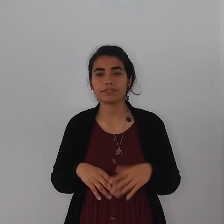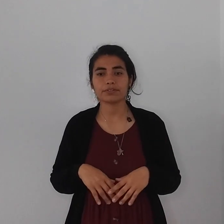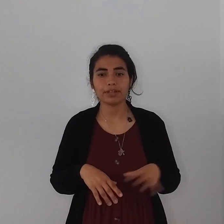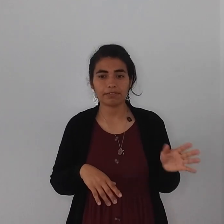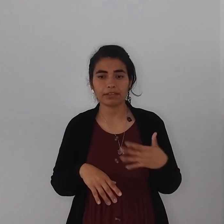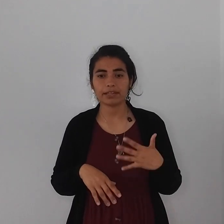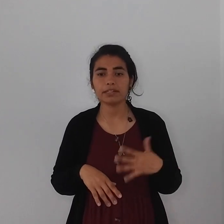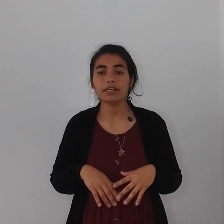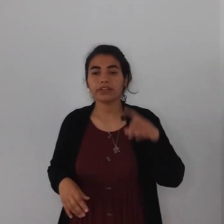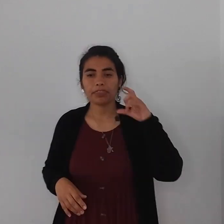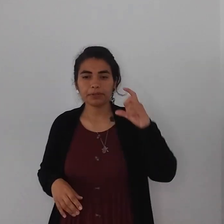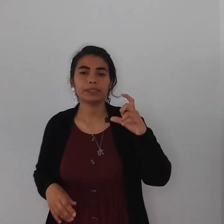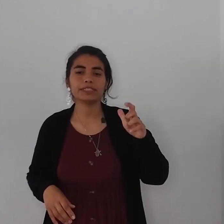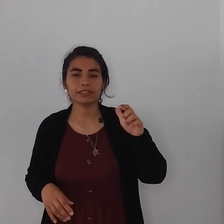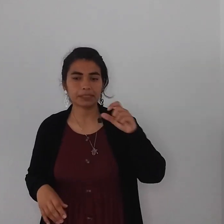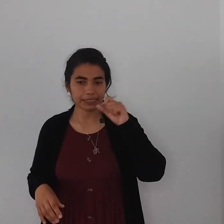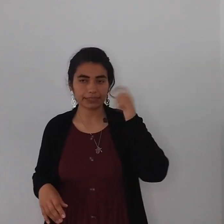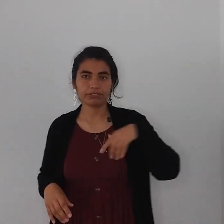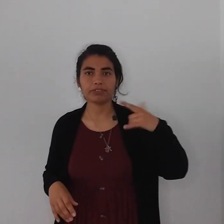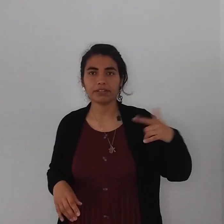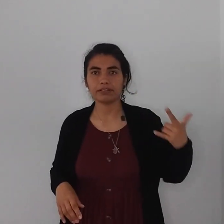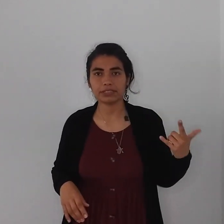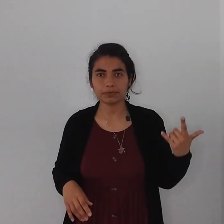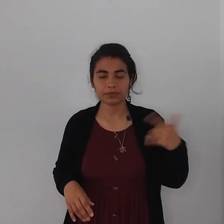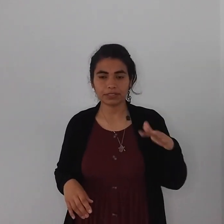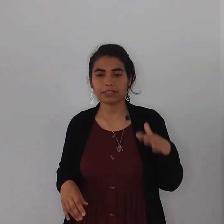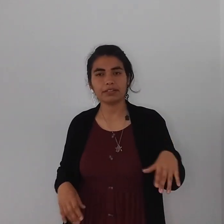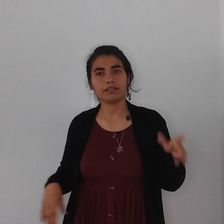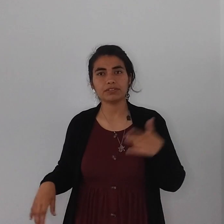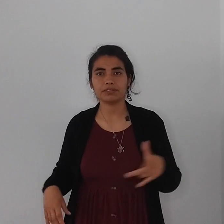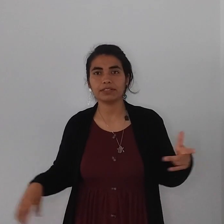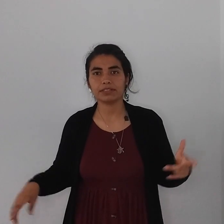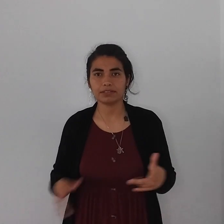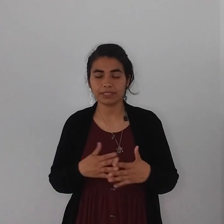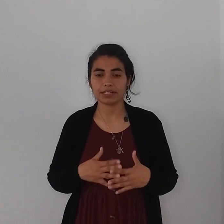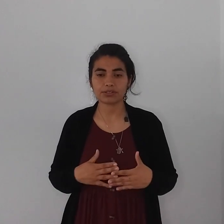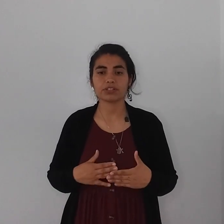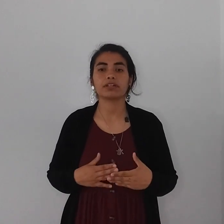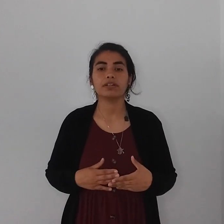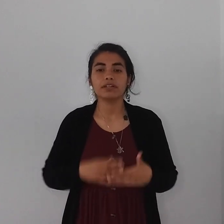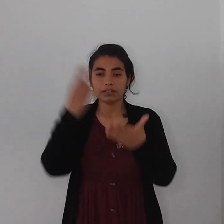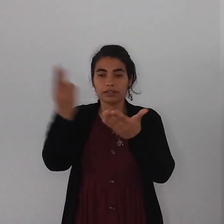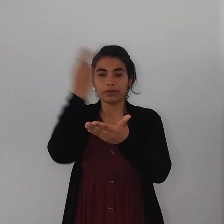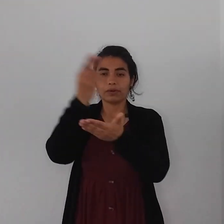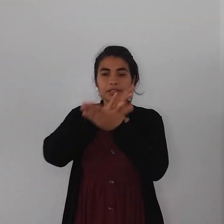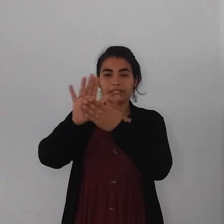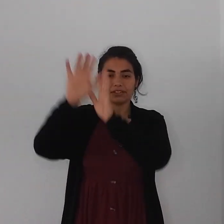so you have that done. The third verse that is different from the other ones, we'll do that one, and then I'll do that one with the actual song. Holy, and then you're going to